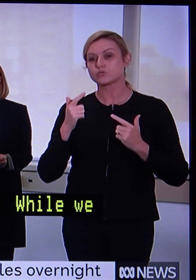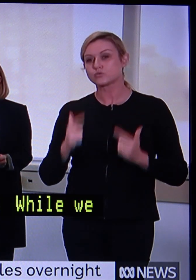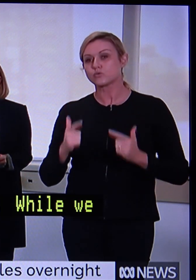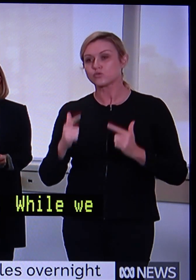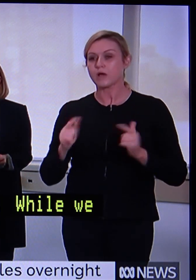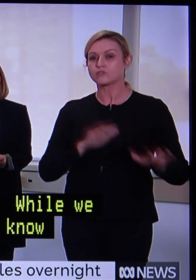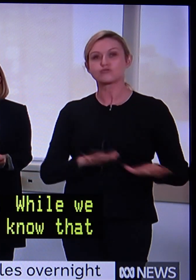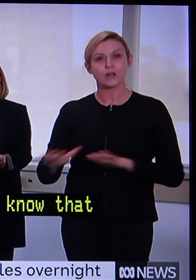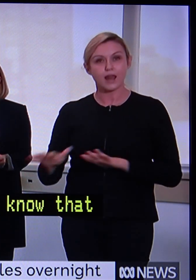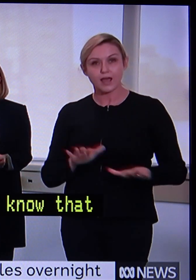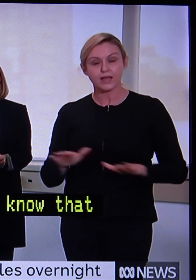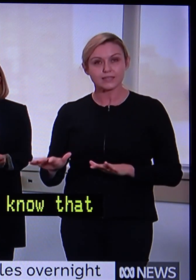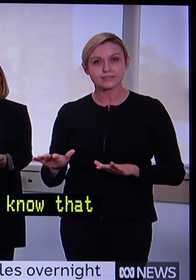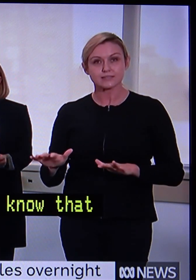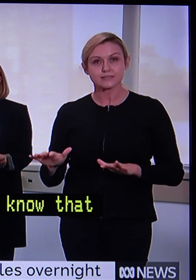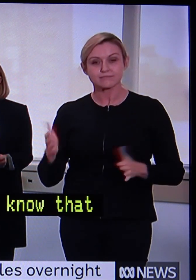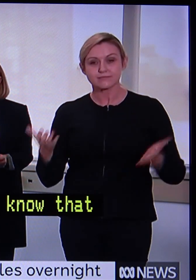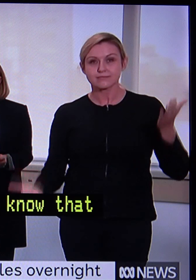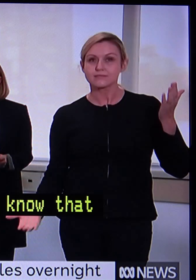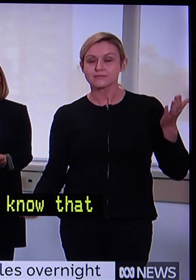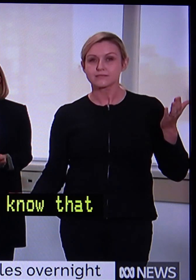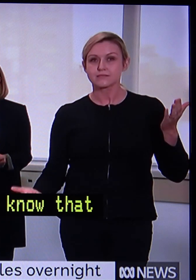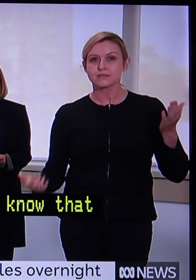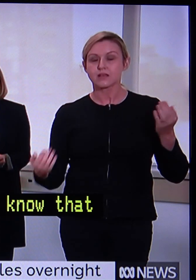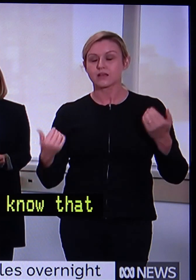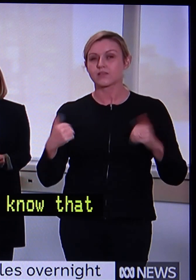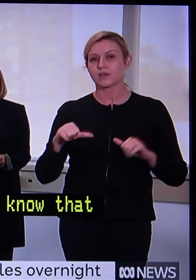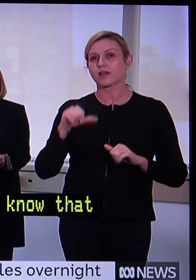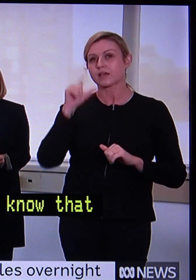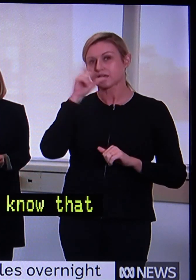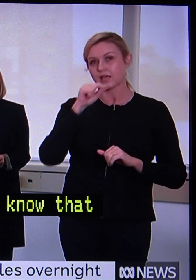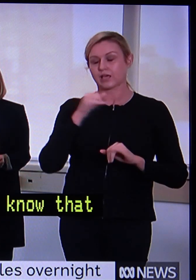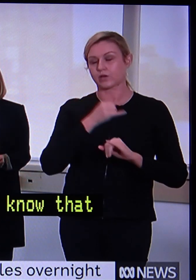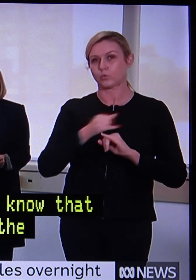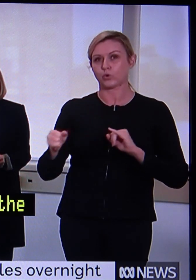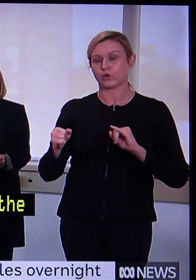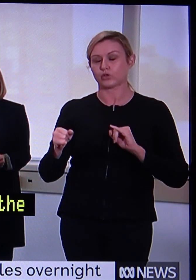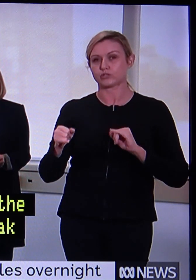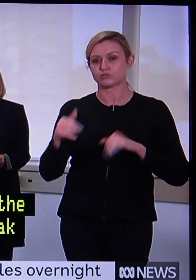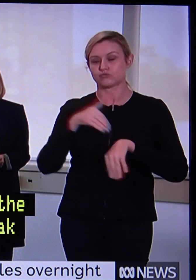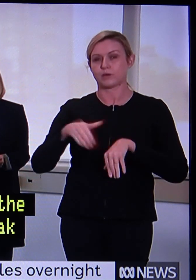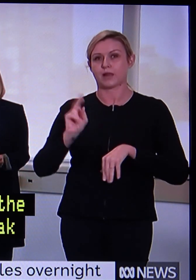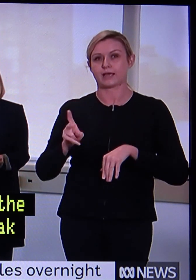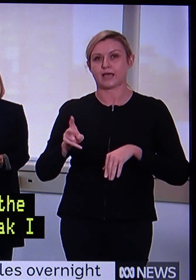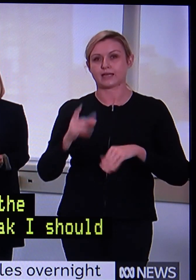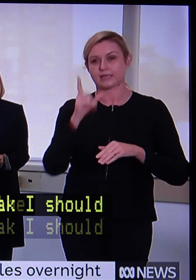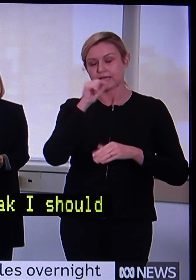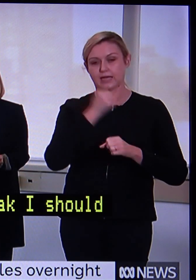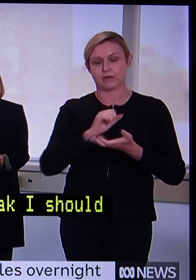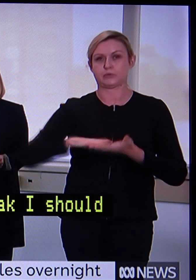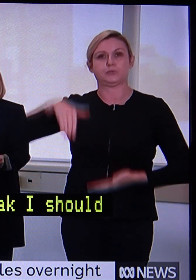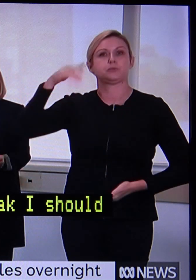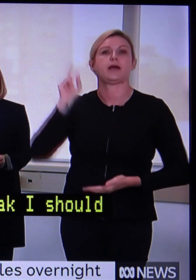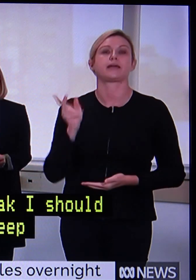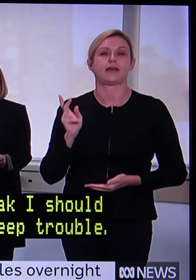the accelerator, off the brake I should say, we'll certainly end up in deep trouble. We need to be careful in what we do.